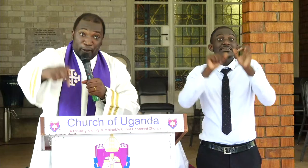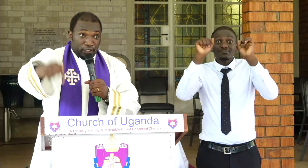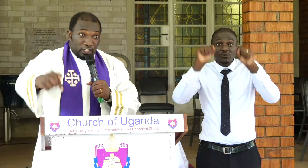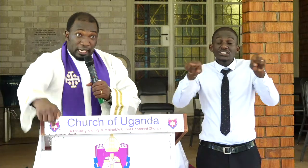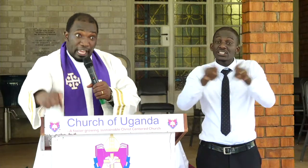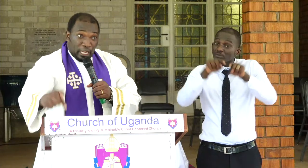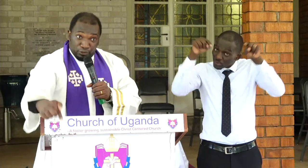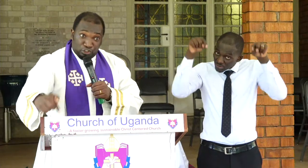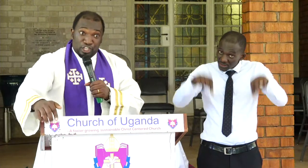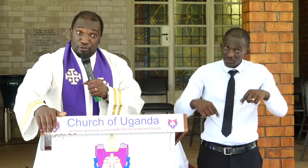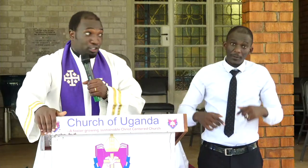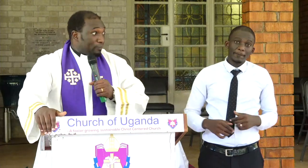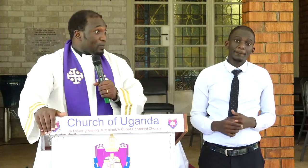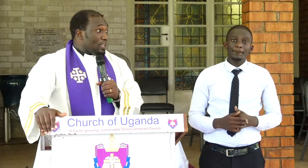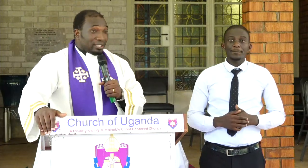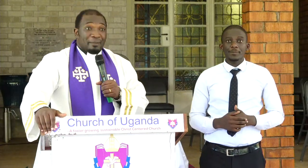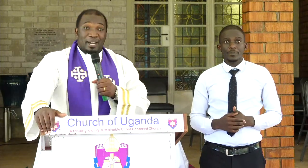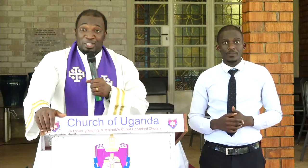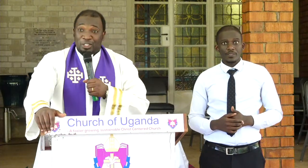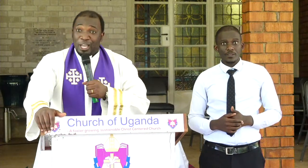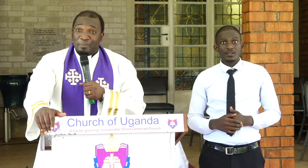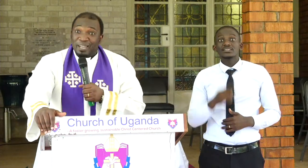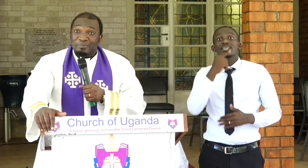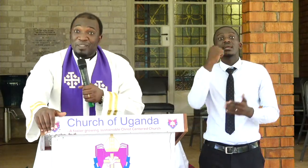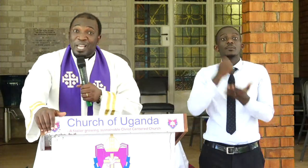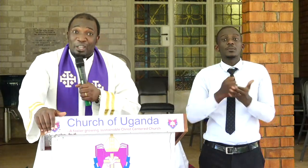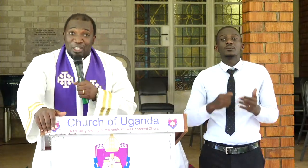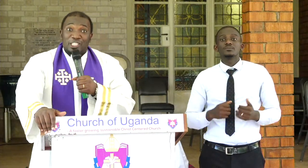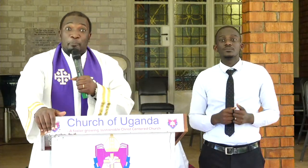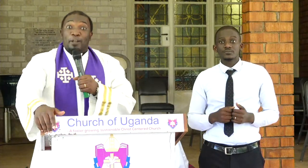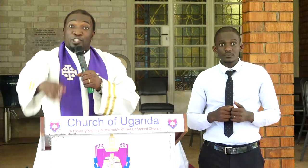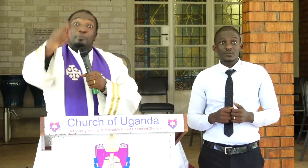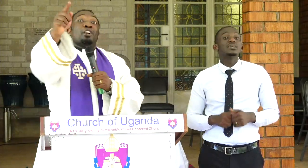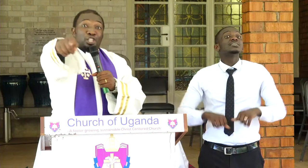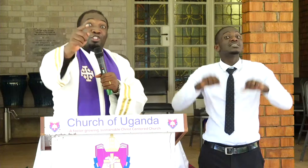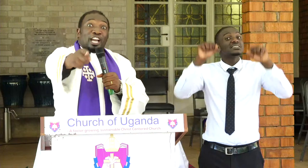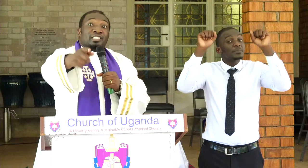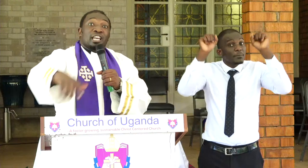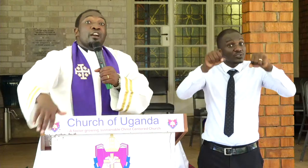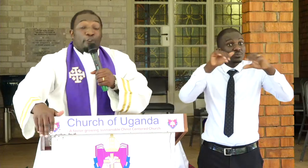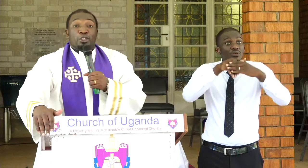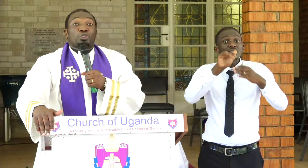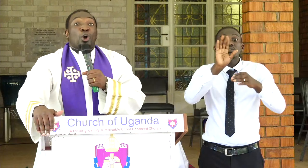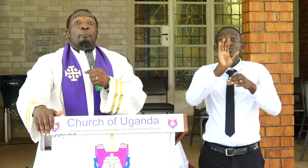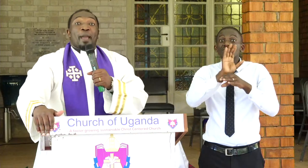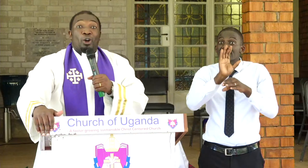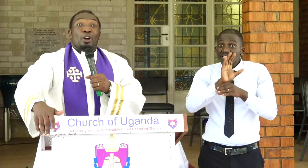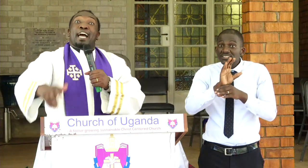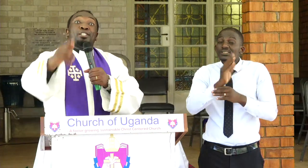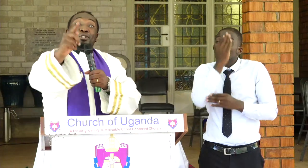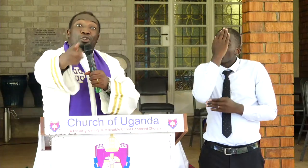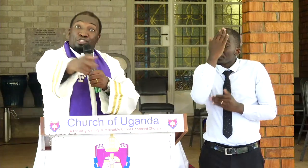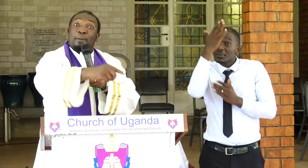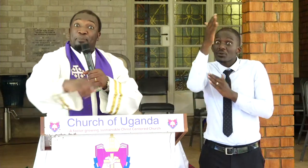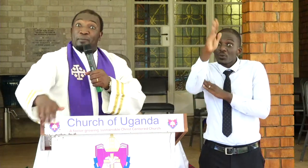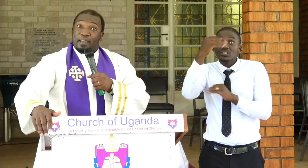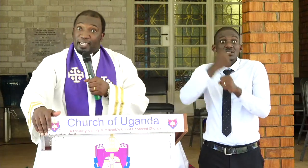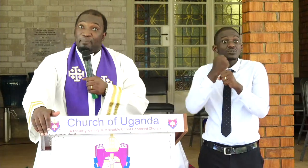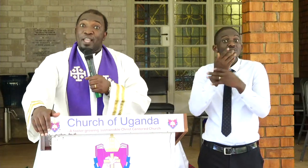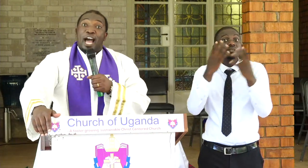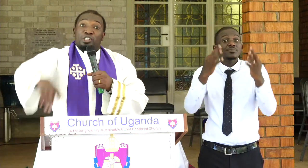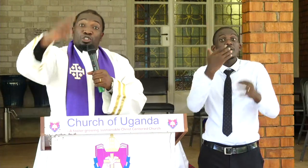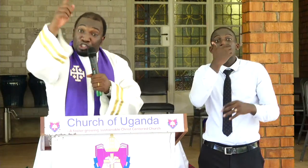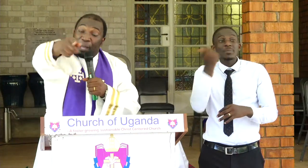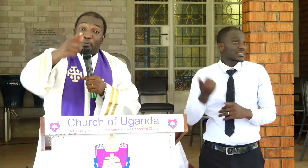possible even today in this generation. Somebody say amen. It is possible in your church for you to obey God, and you do something